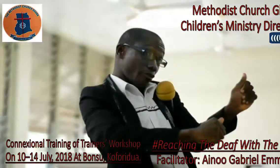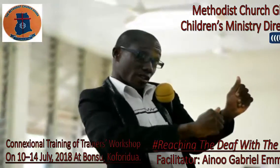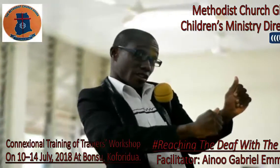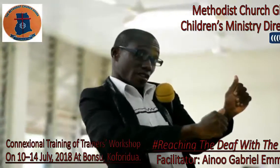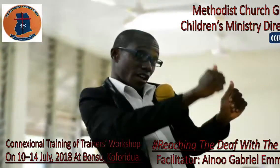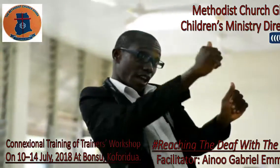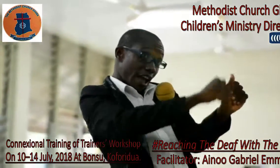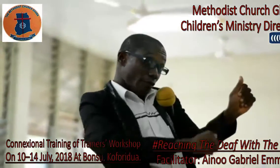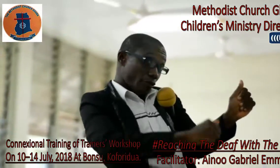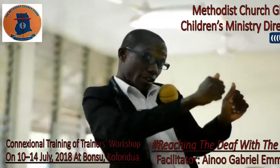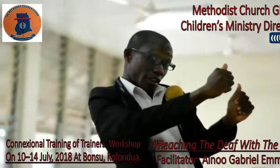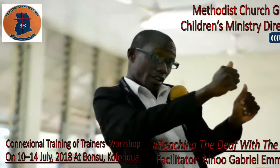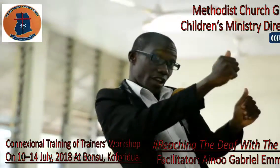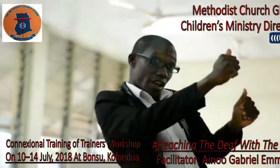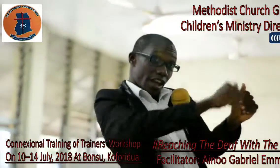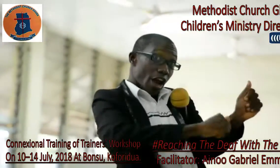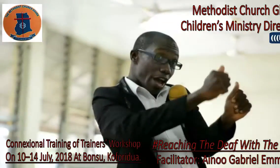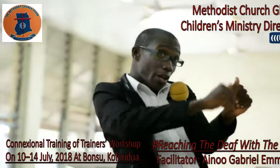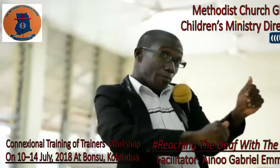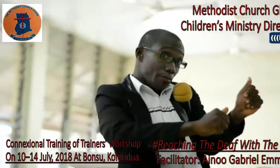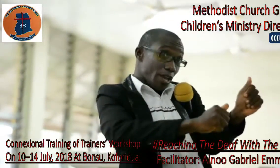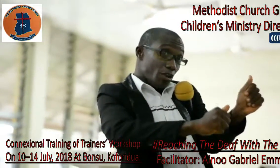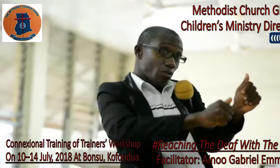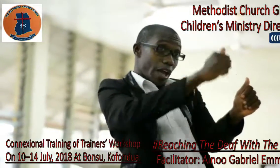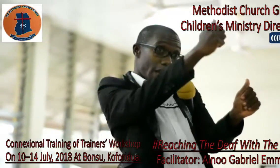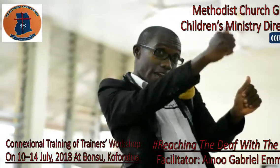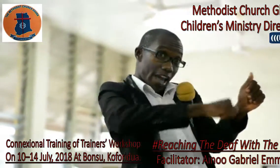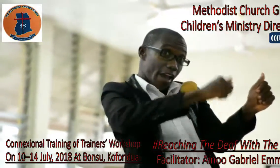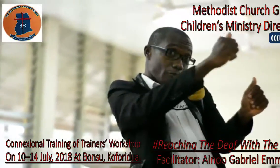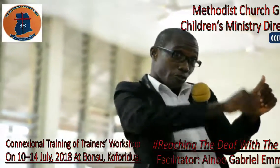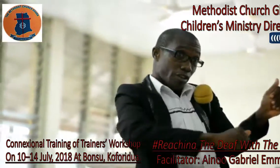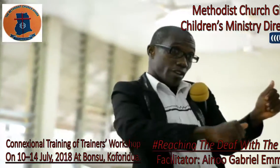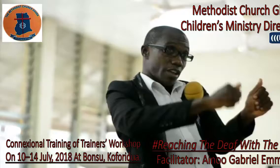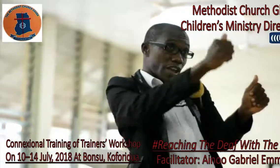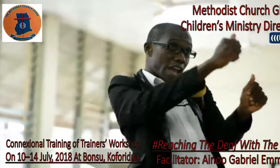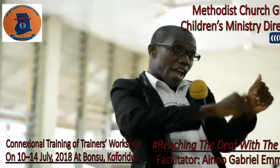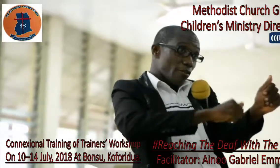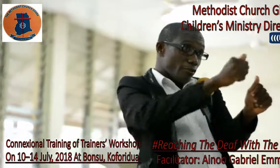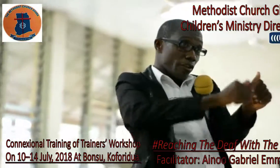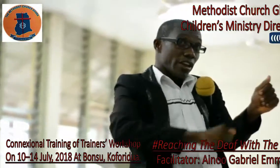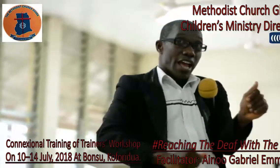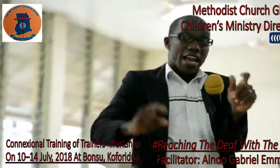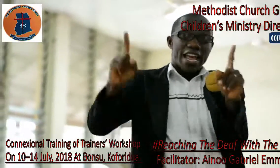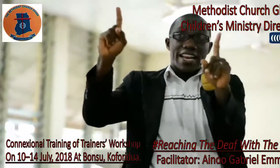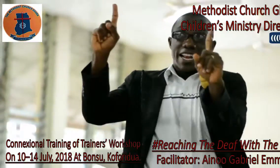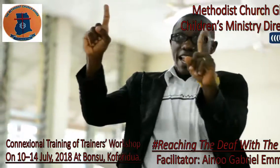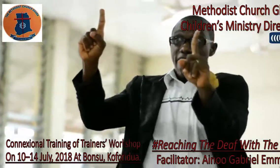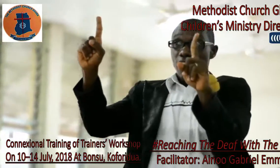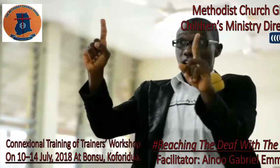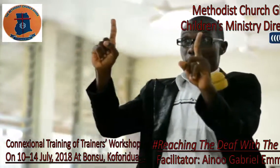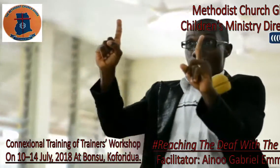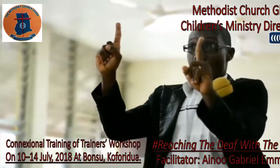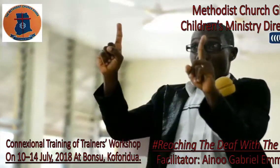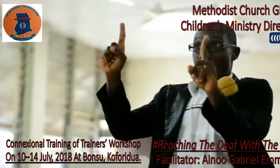This is every. Okay, me and every. And then the day, one